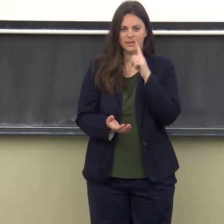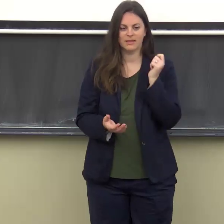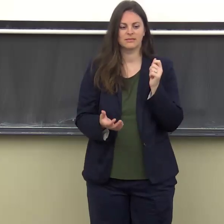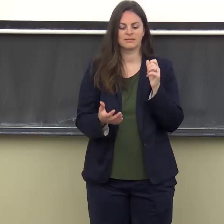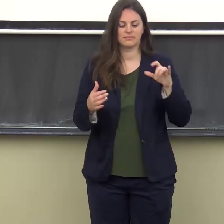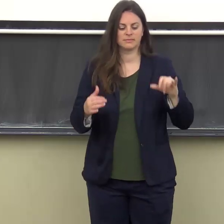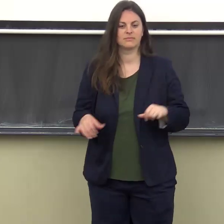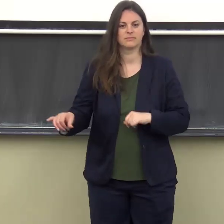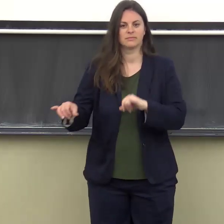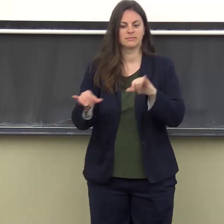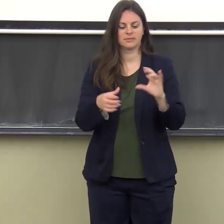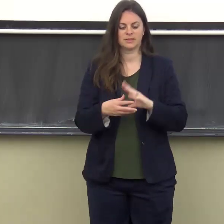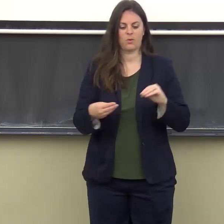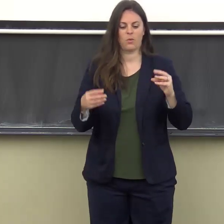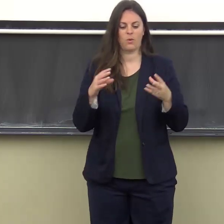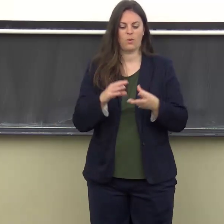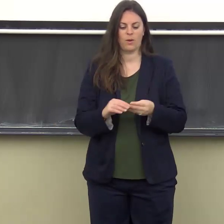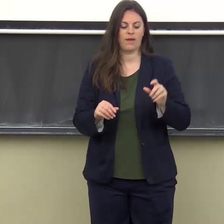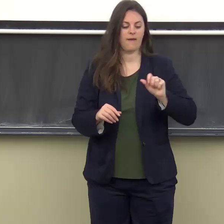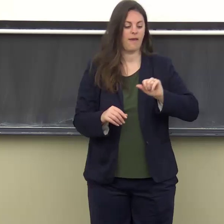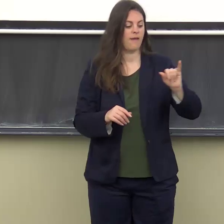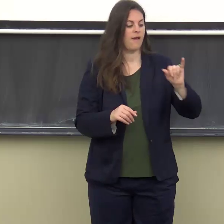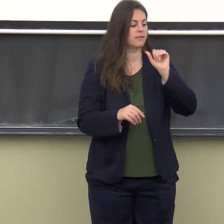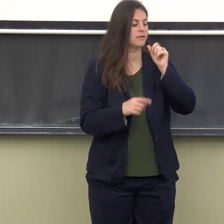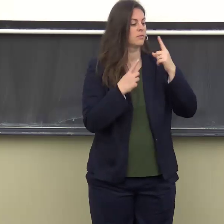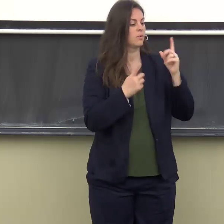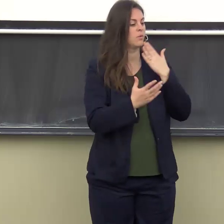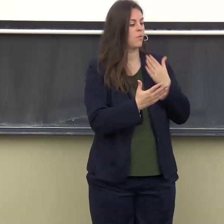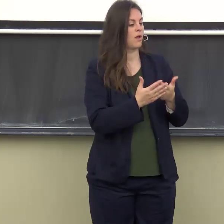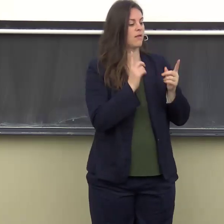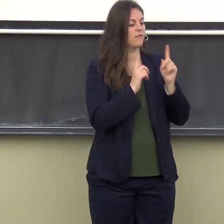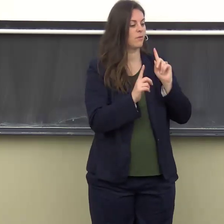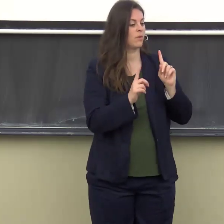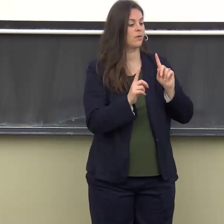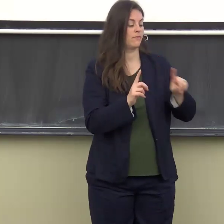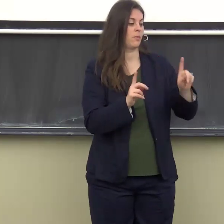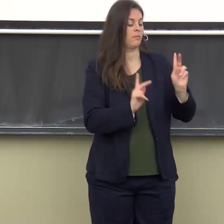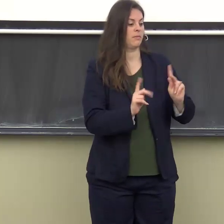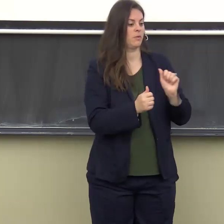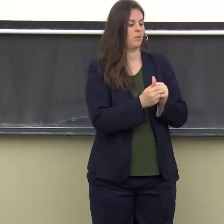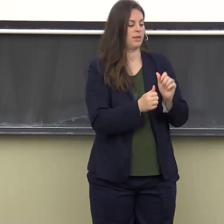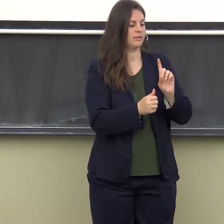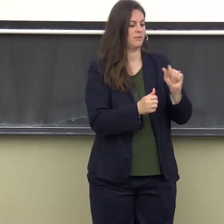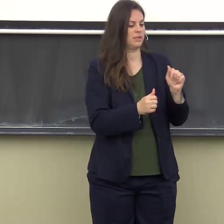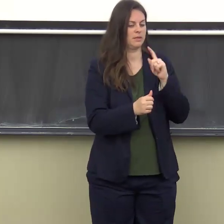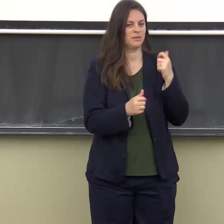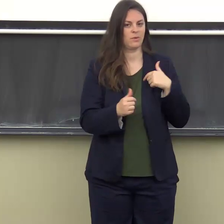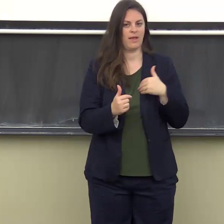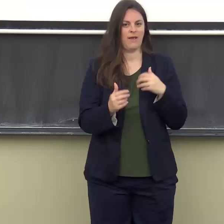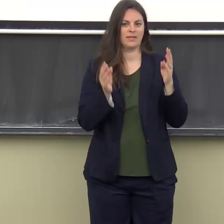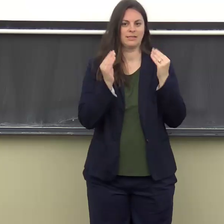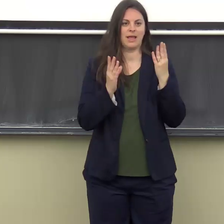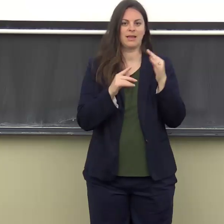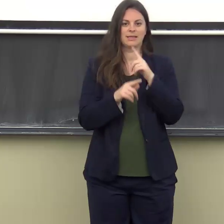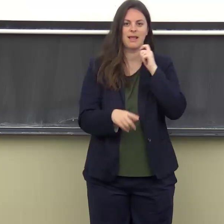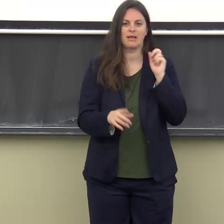reason why AI doesn't work well for people with disabilities is because there's not enough. There's a data desert here, that we haven't